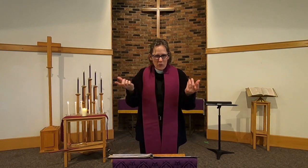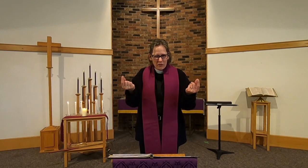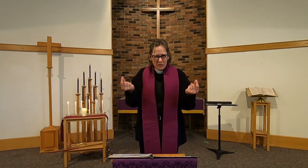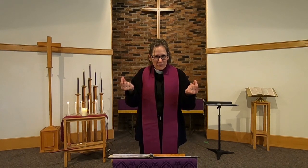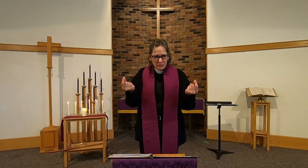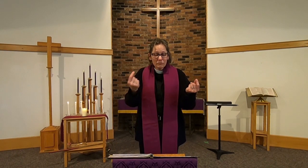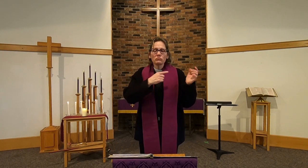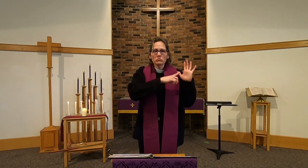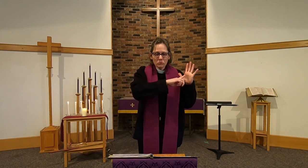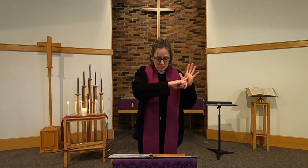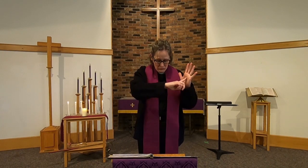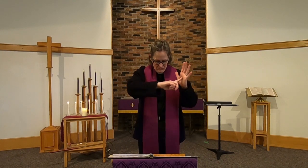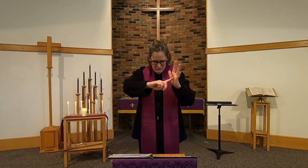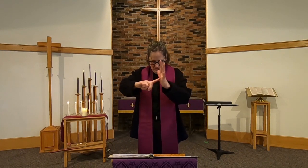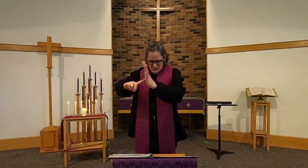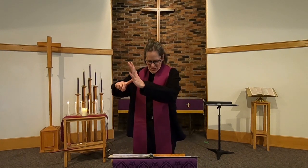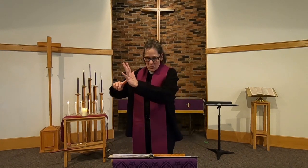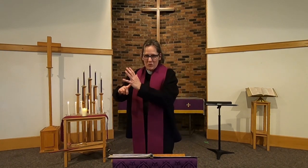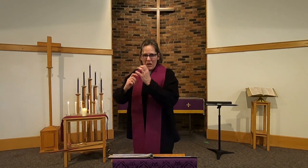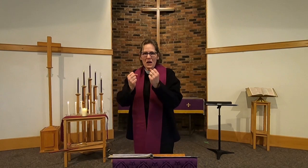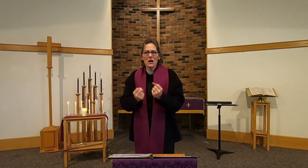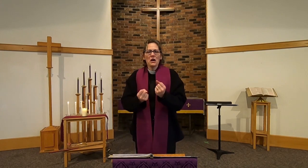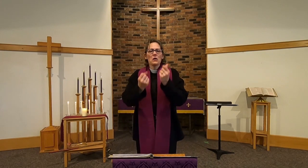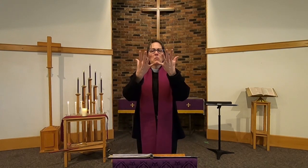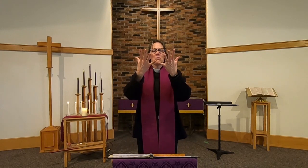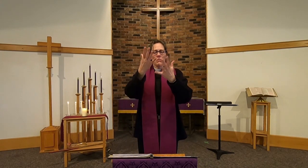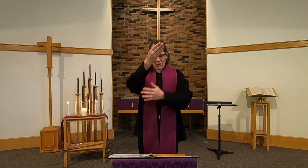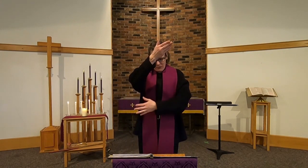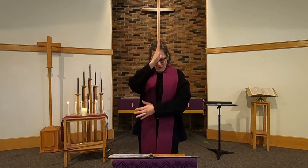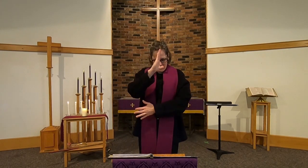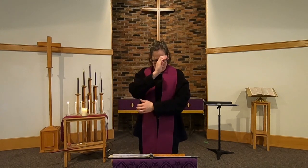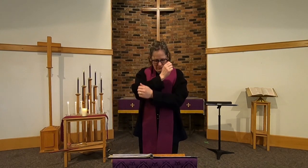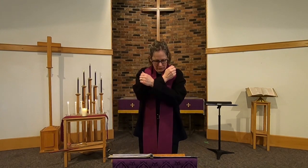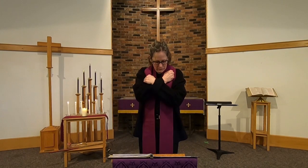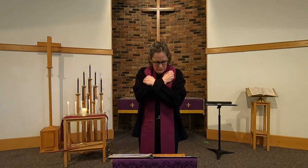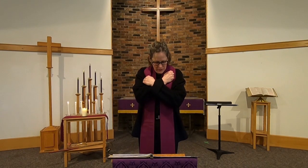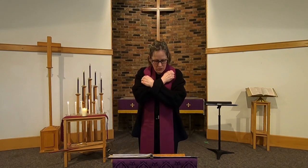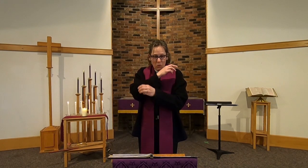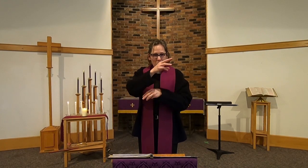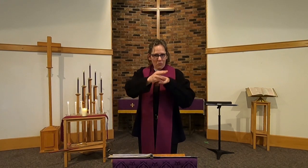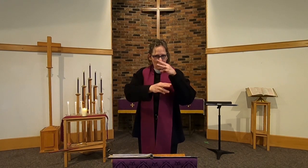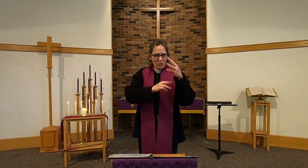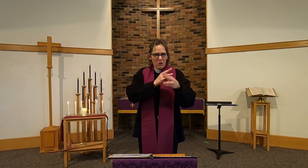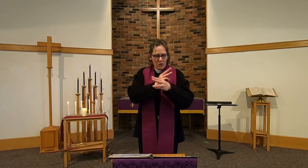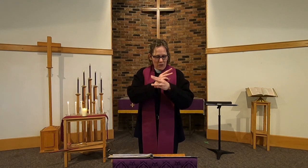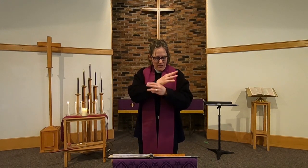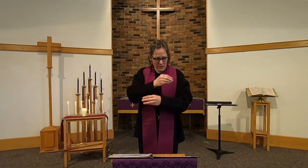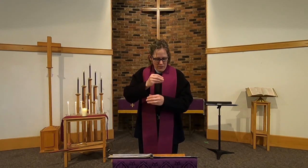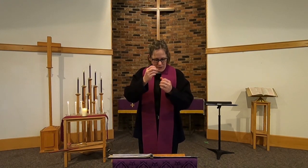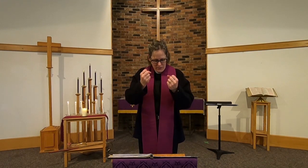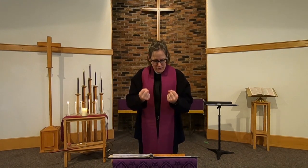The time of Lent demonstrates how much God loves the world